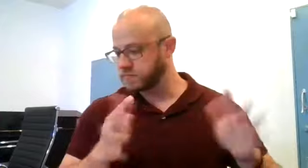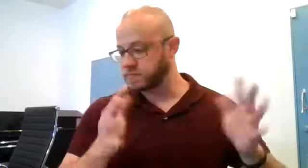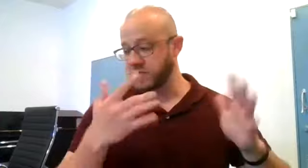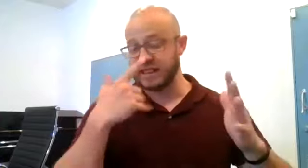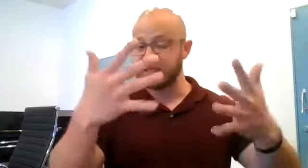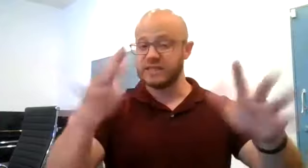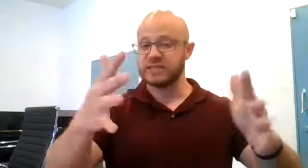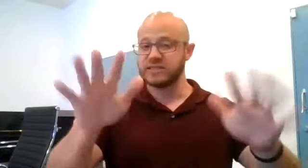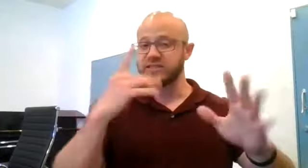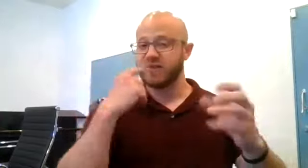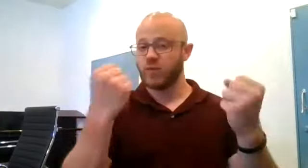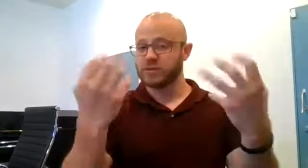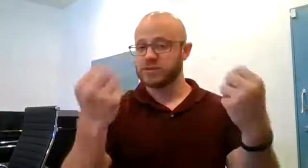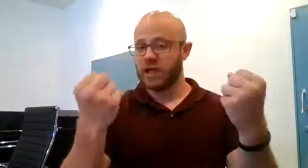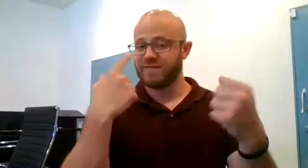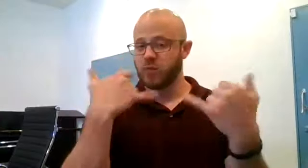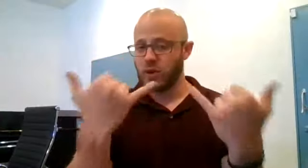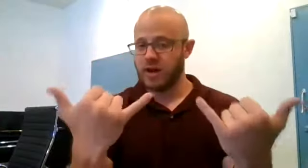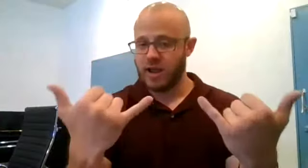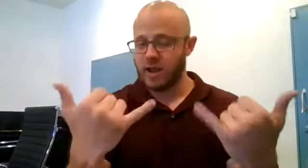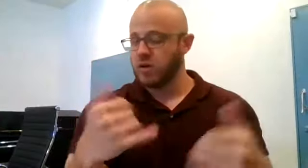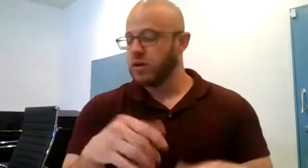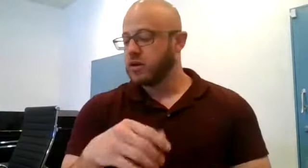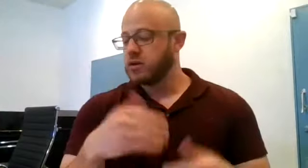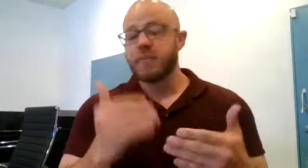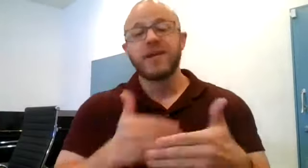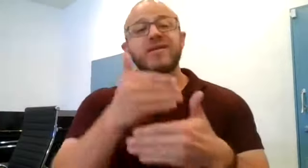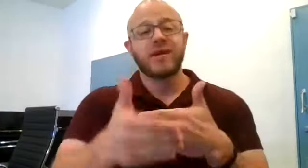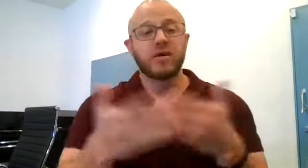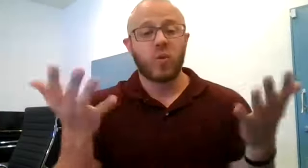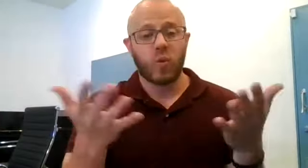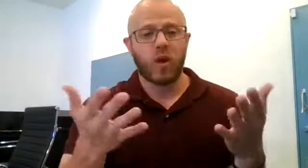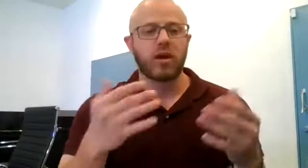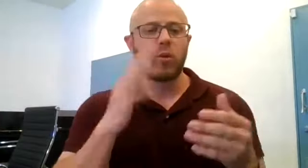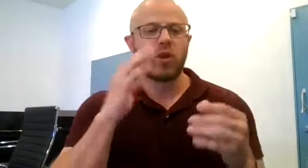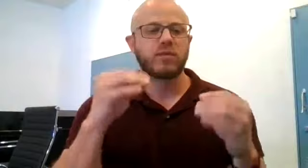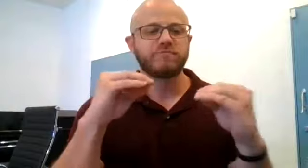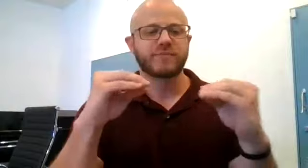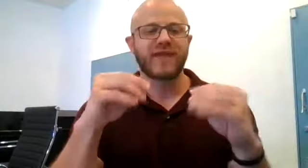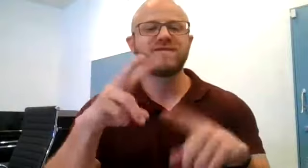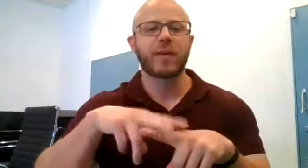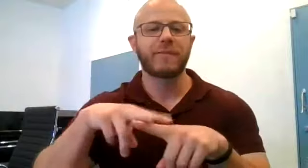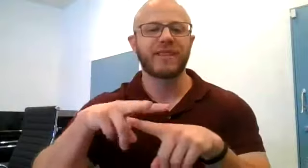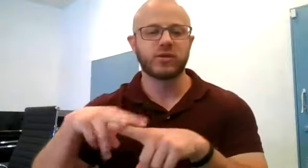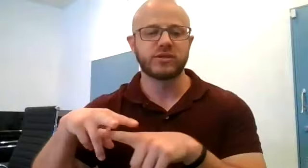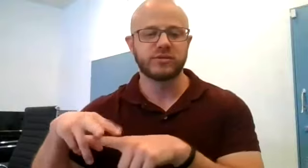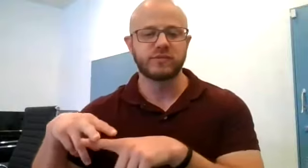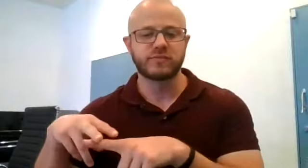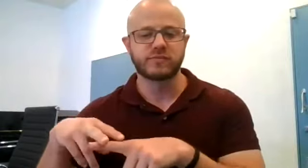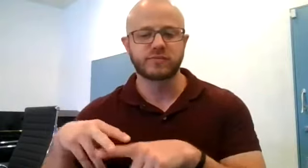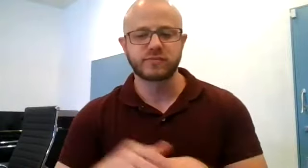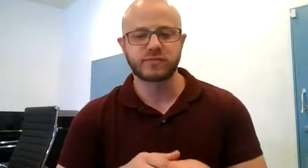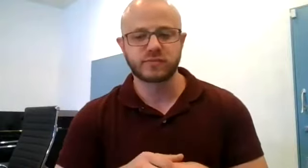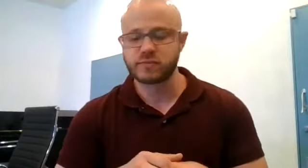Okay, we did all that. I think that's a lot for right now. So next we're going to go ahead and learn some